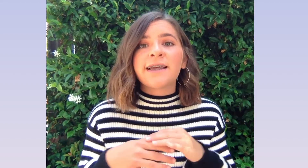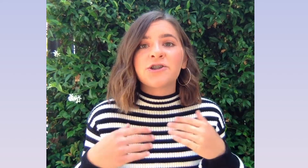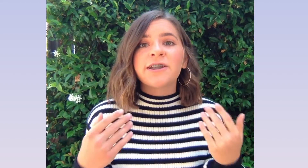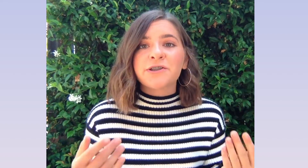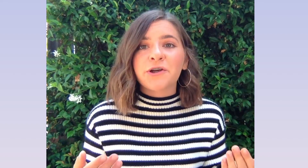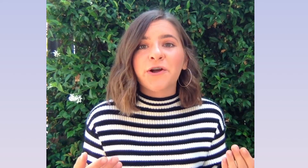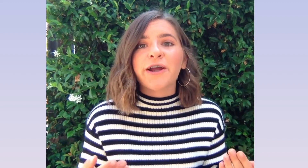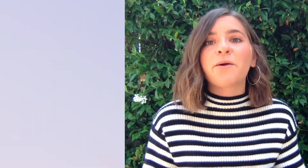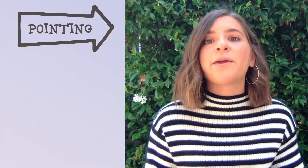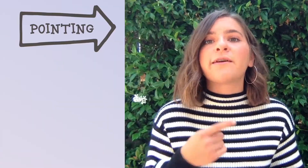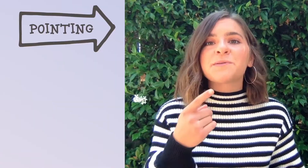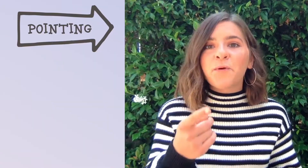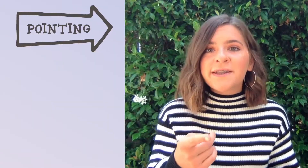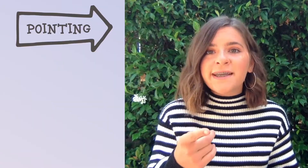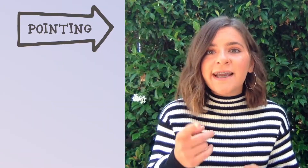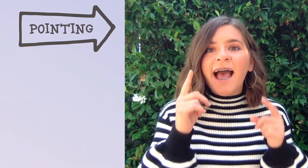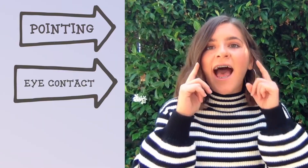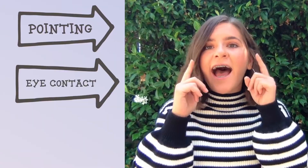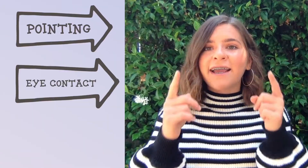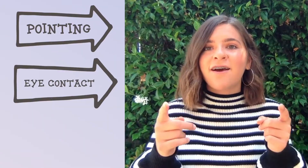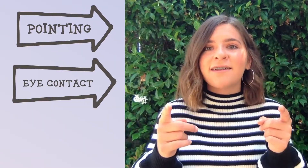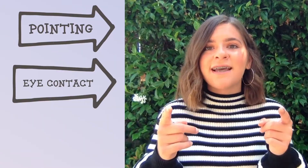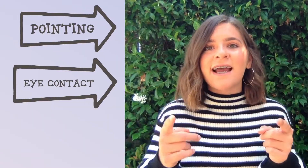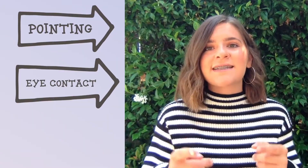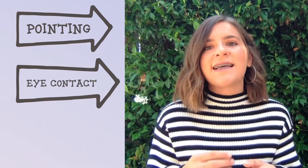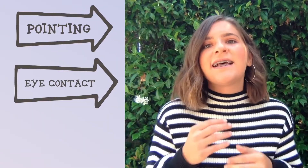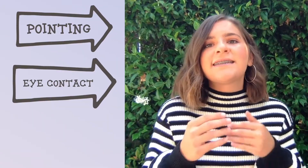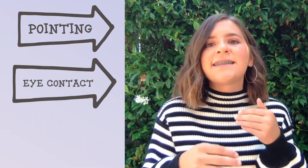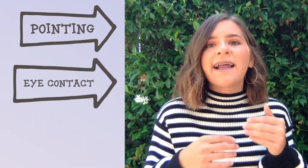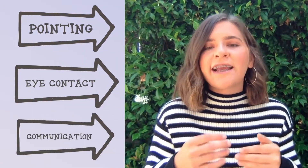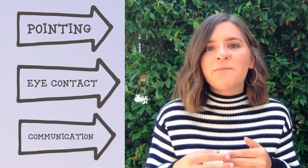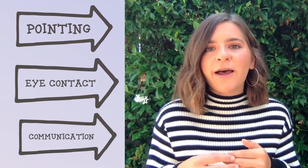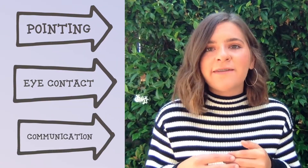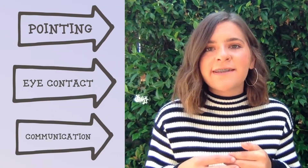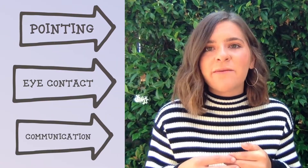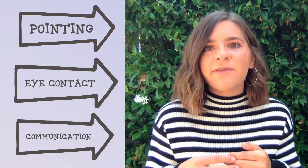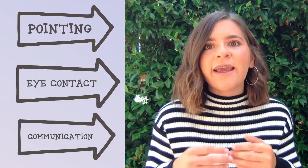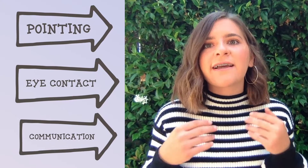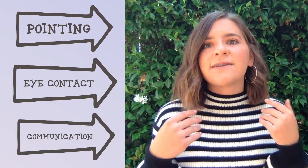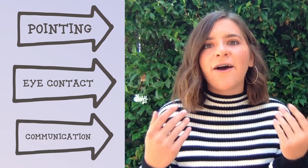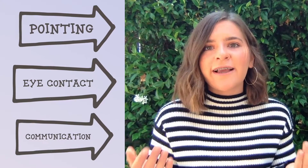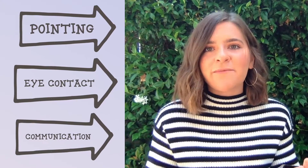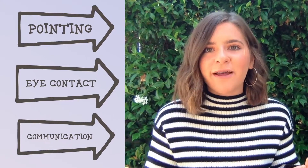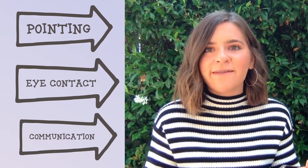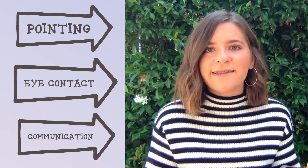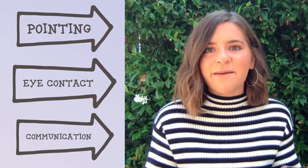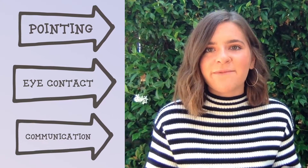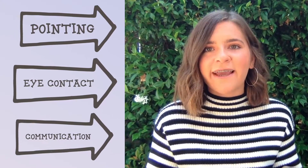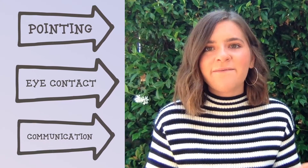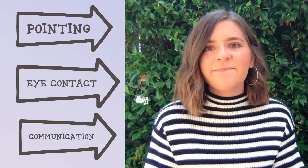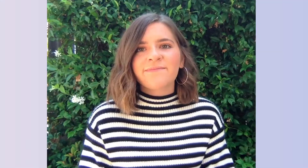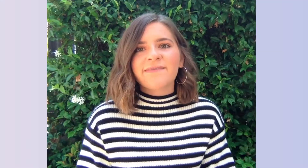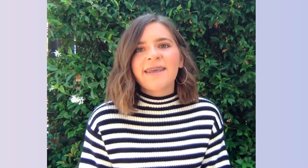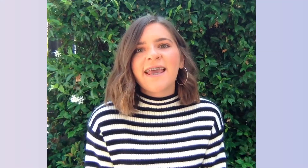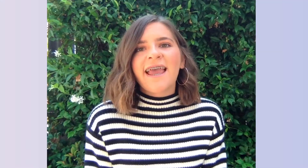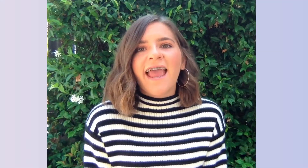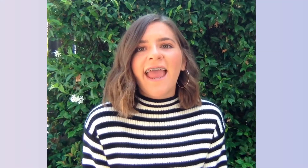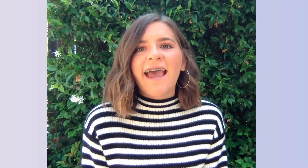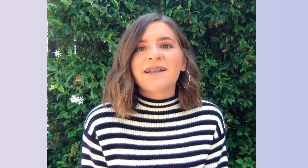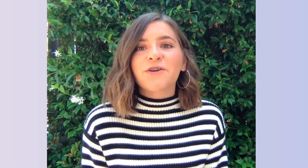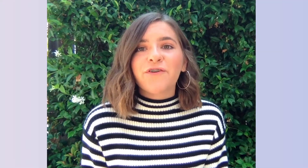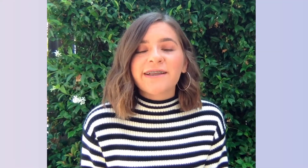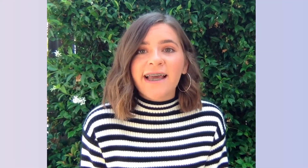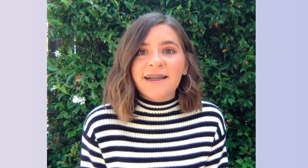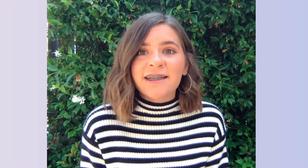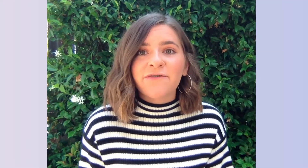joint attention is occurring when there's pointing, eye contact, signing about the same thing, talking about the same thing.